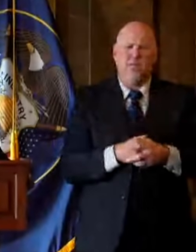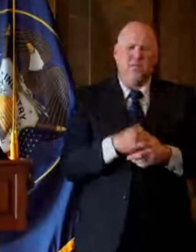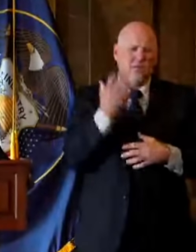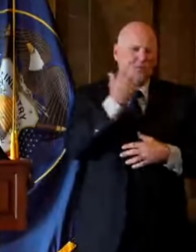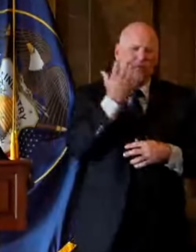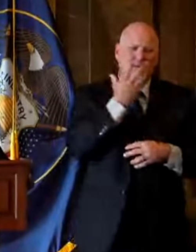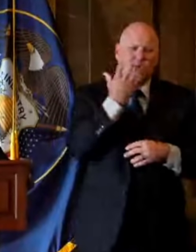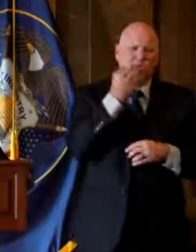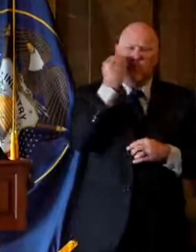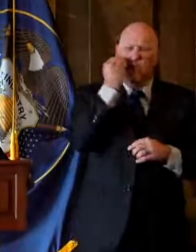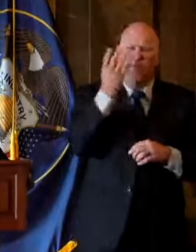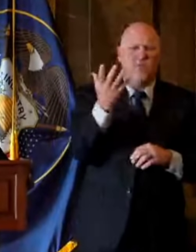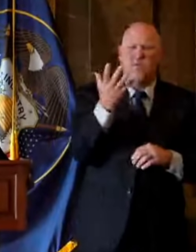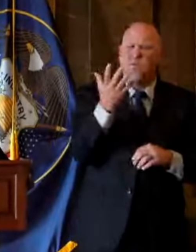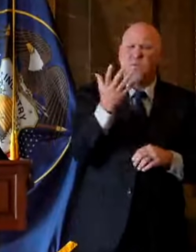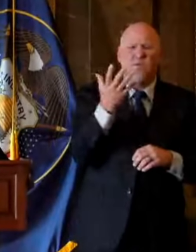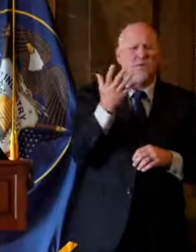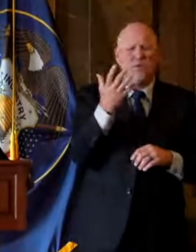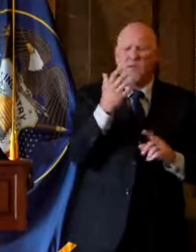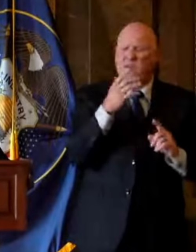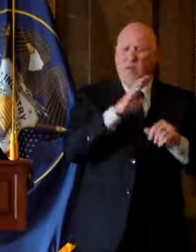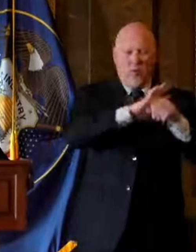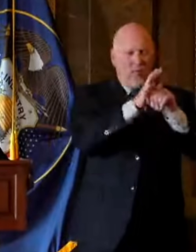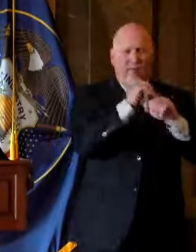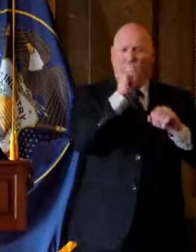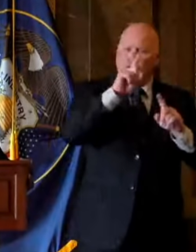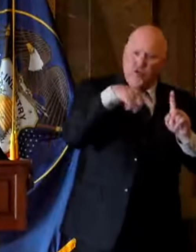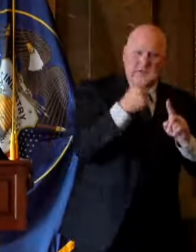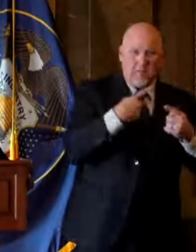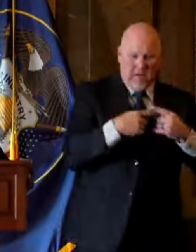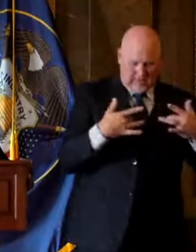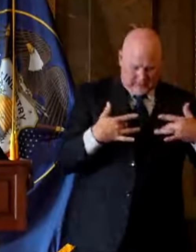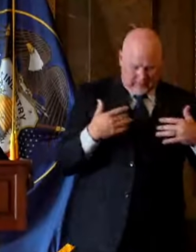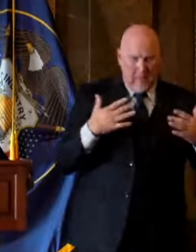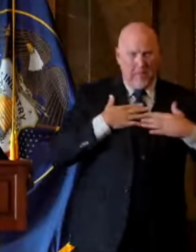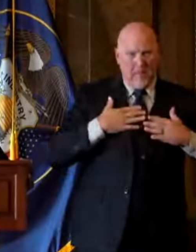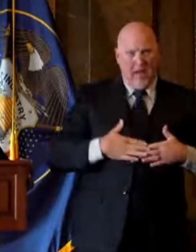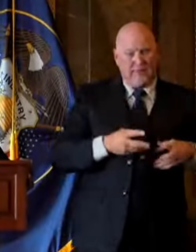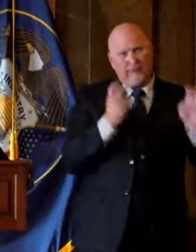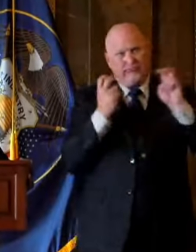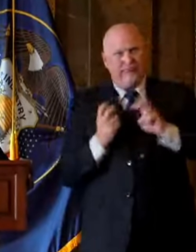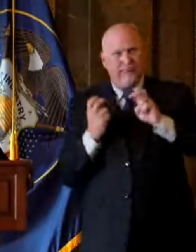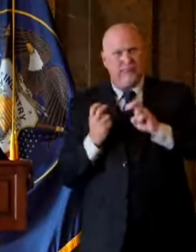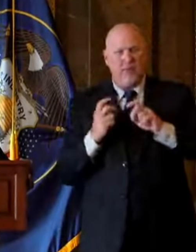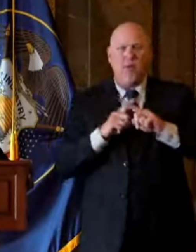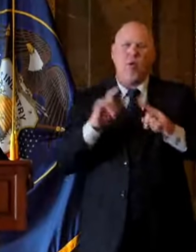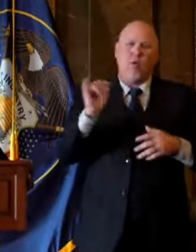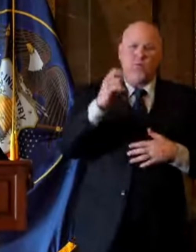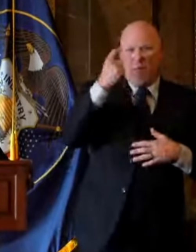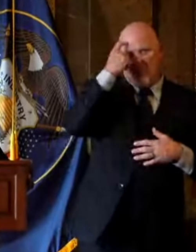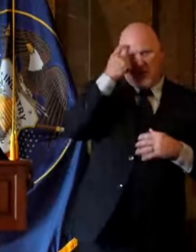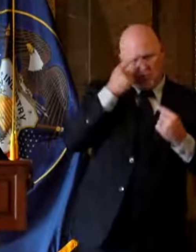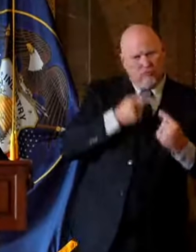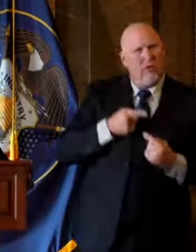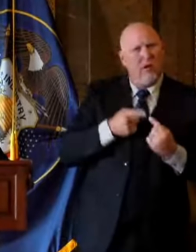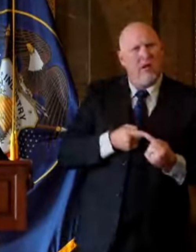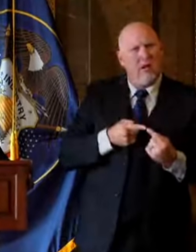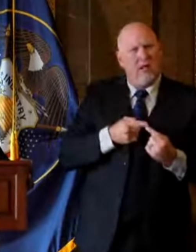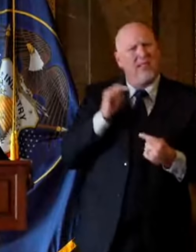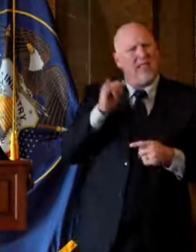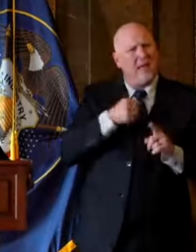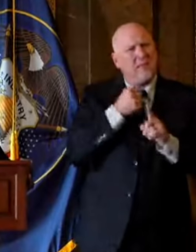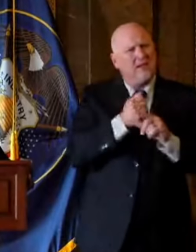know. The path to healing is the end of this pandemic, and it hasn't ended yet, even if we want to pretend it